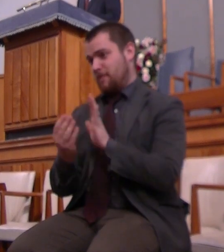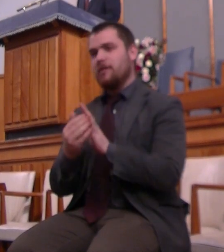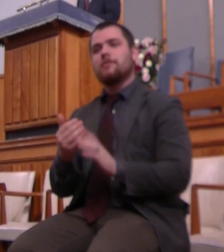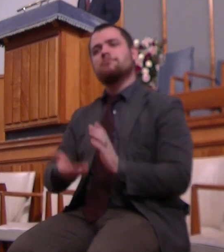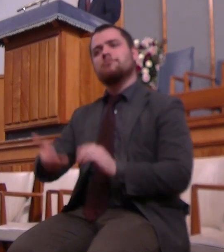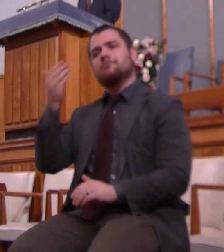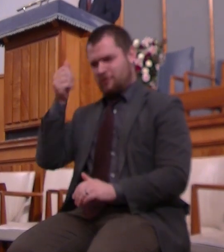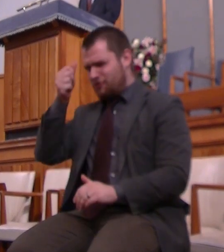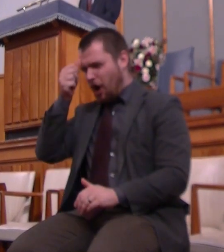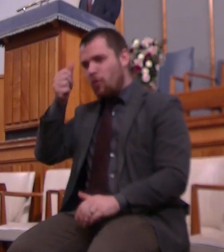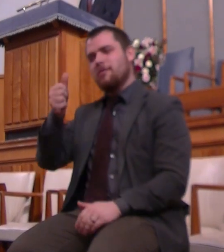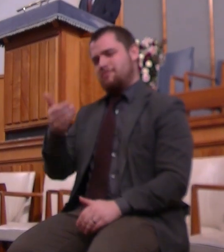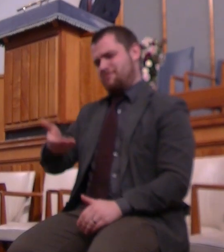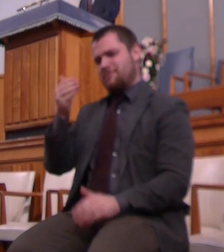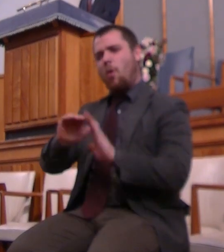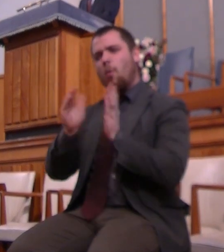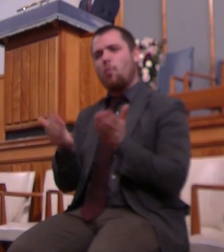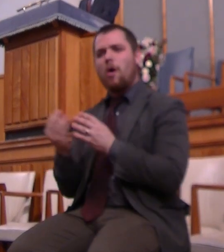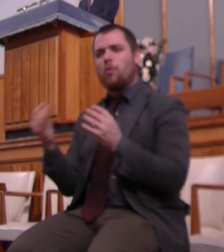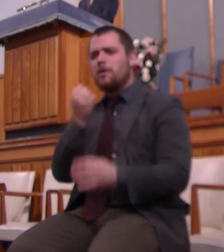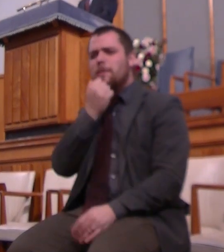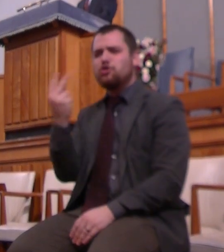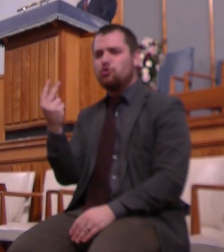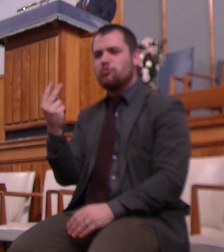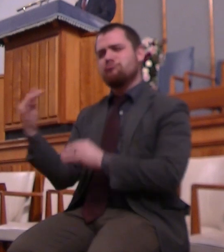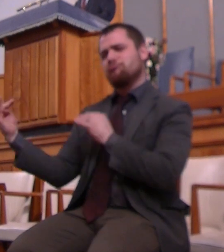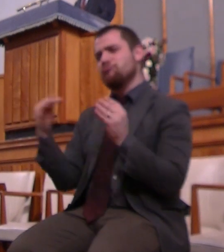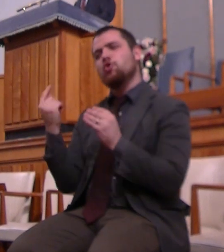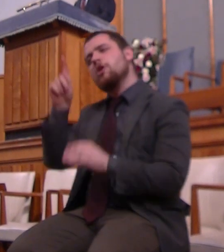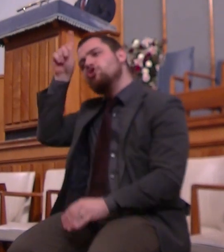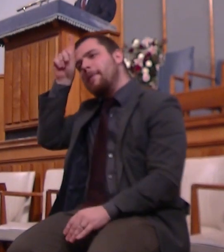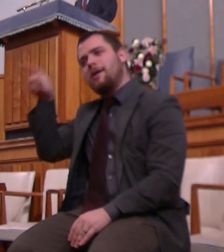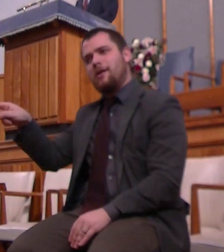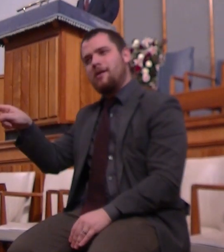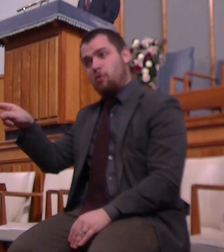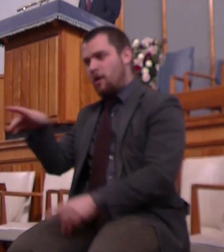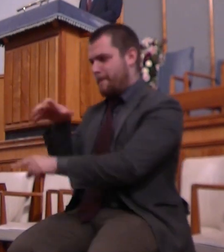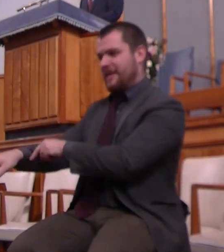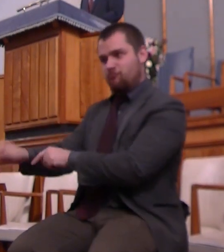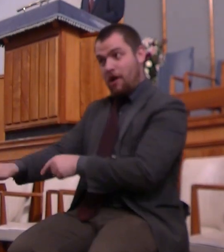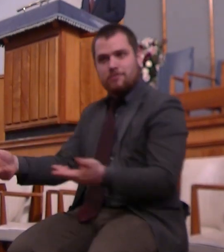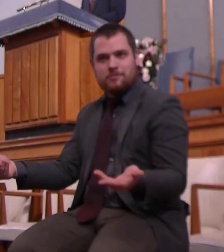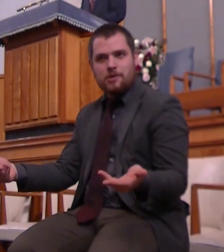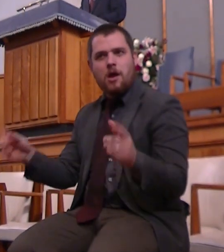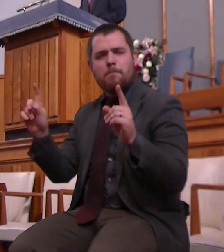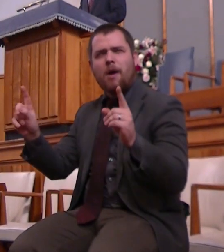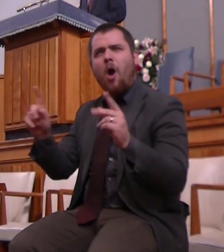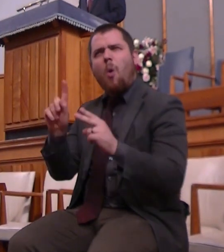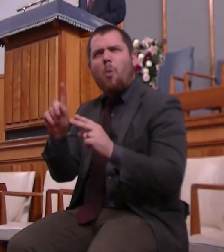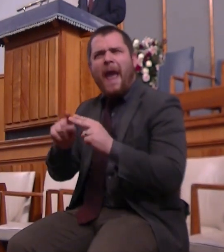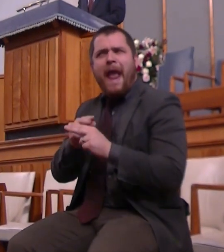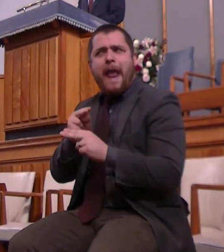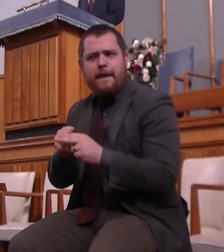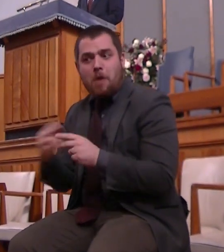World War II, to mention that event again? What would have happened? What would have been the course of history?